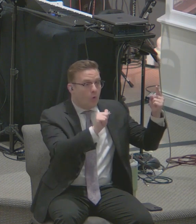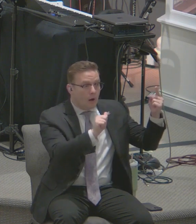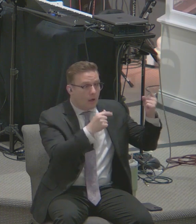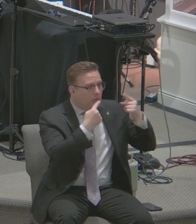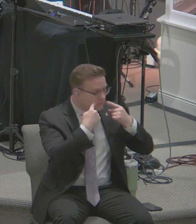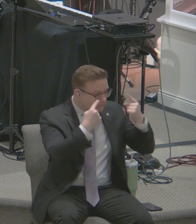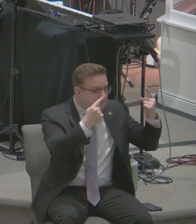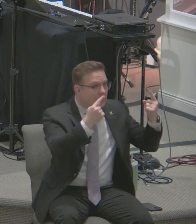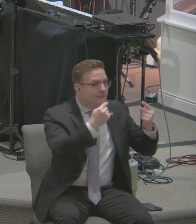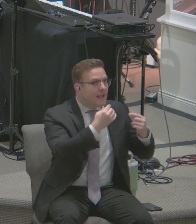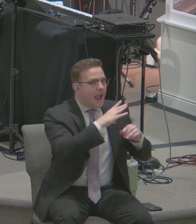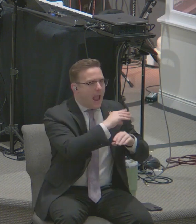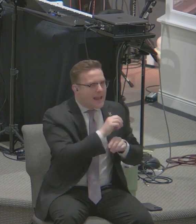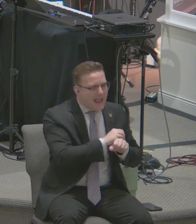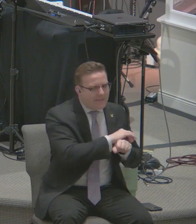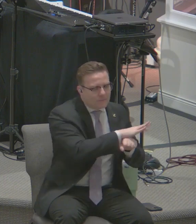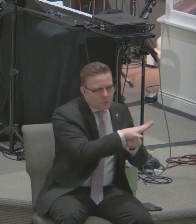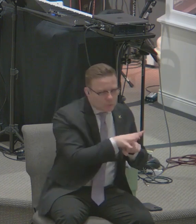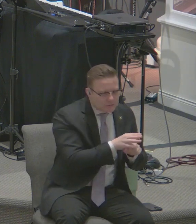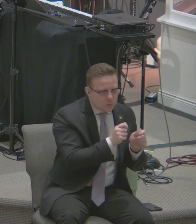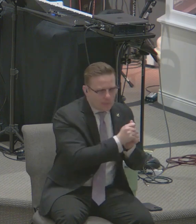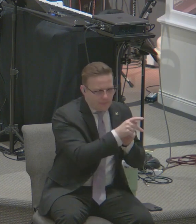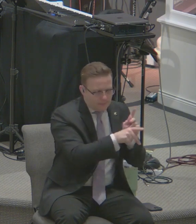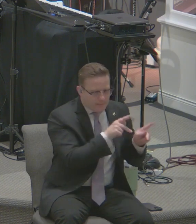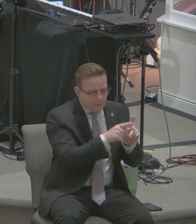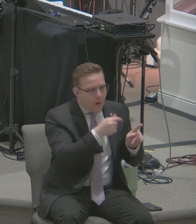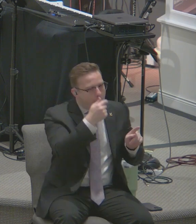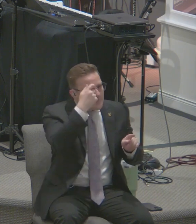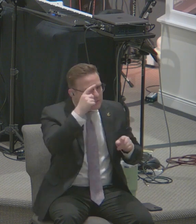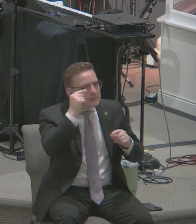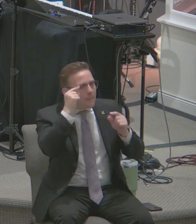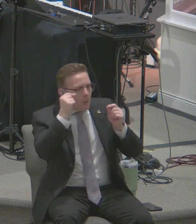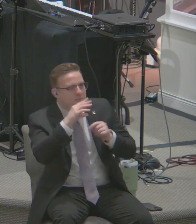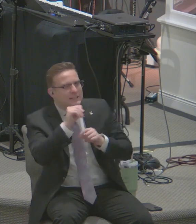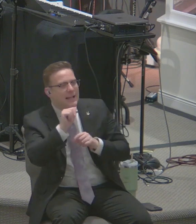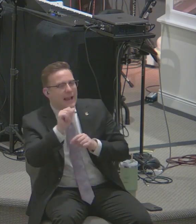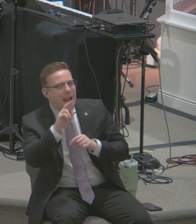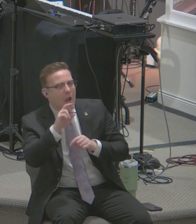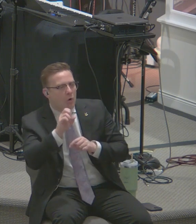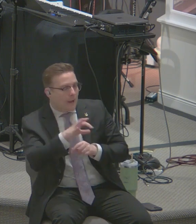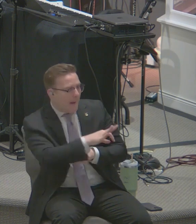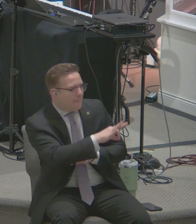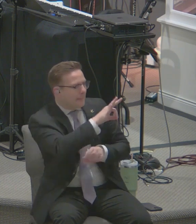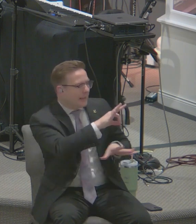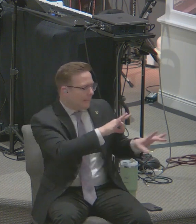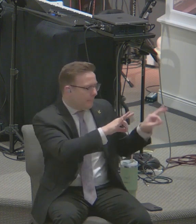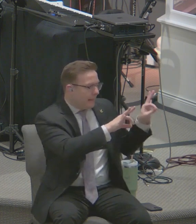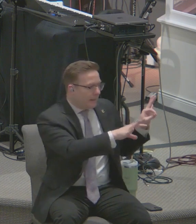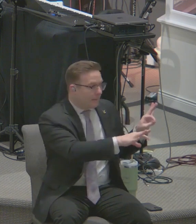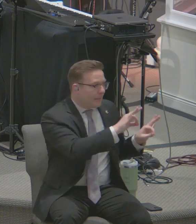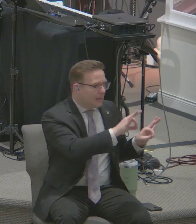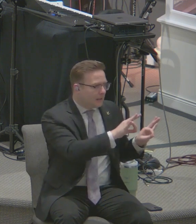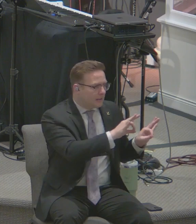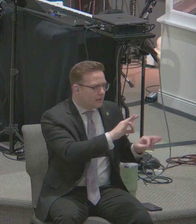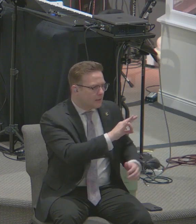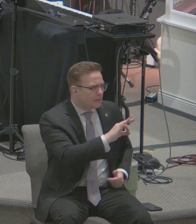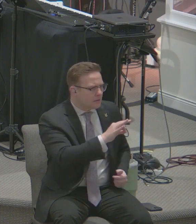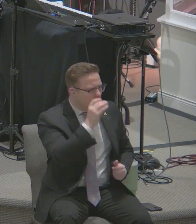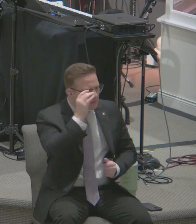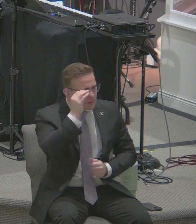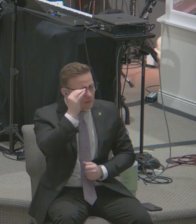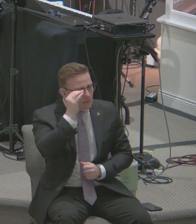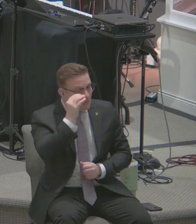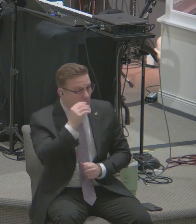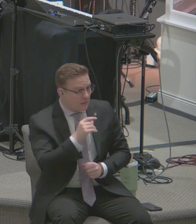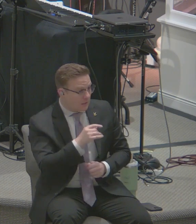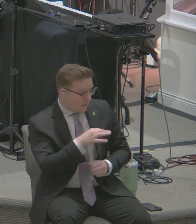So they had influence in the people. And they rose up against Moses, the Moses who had led them